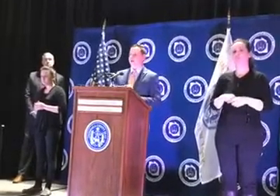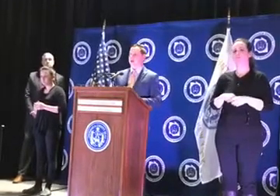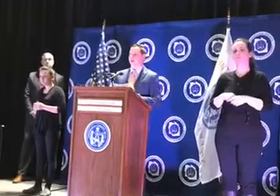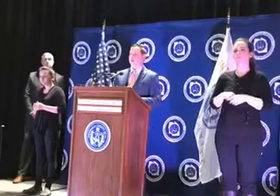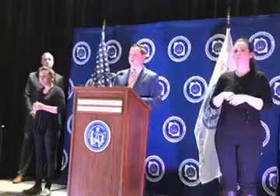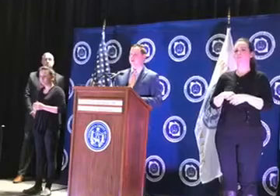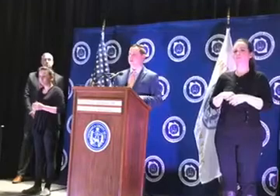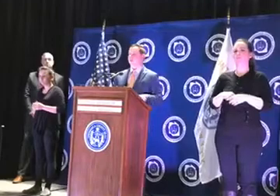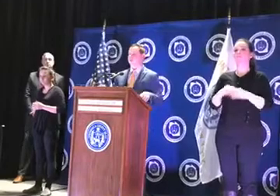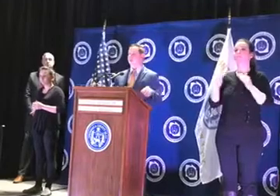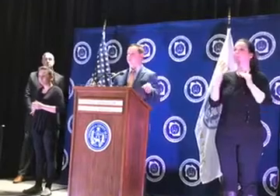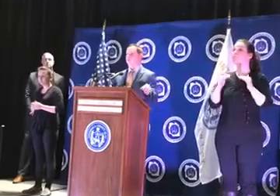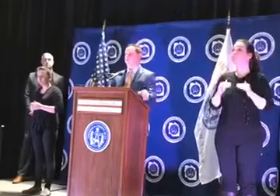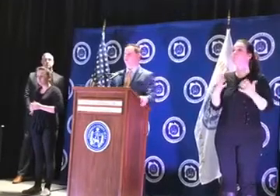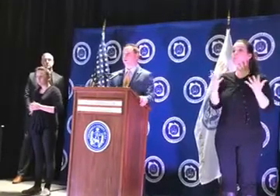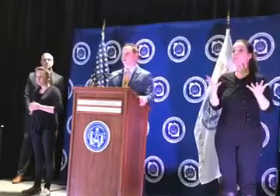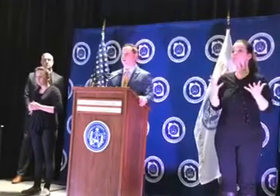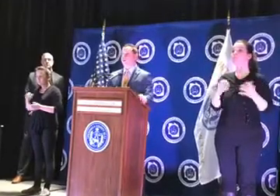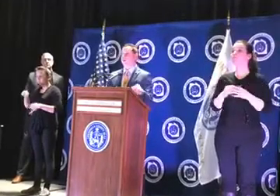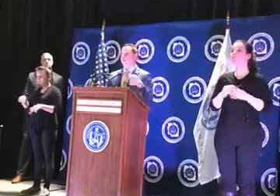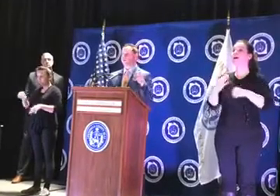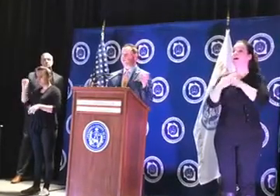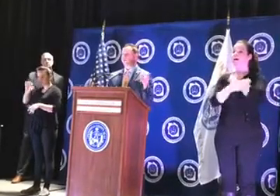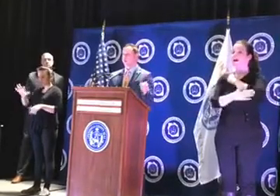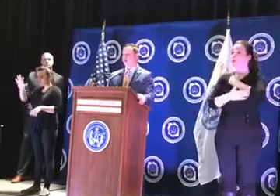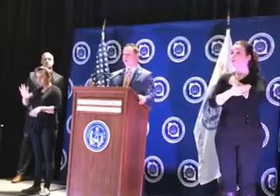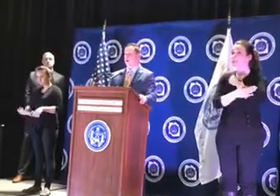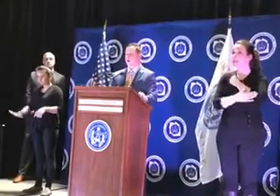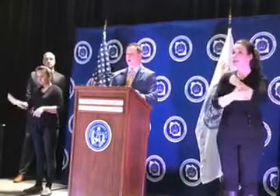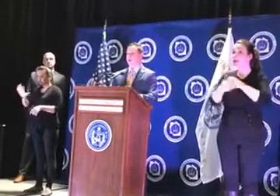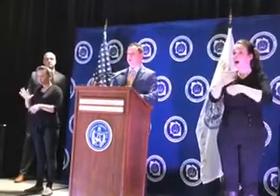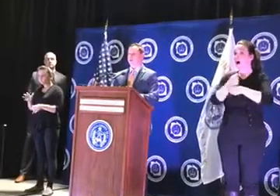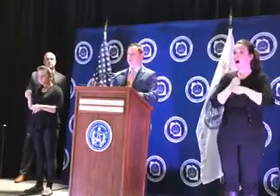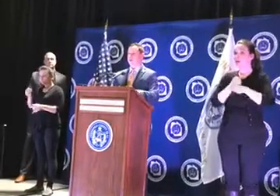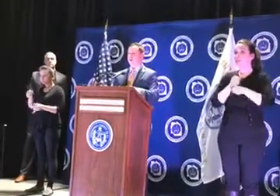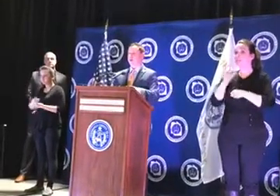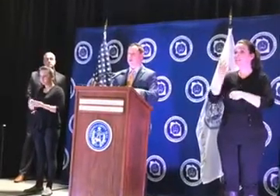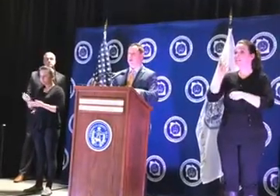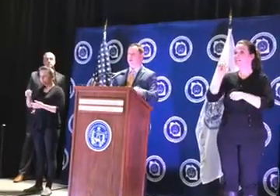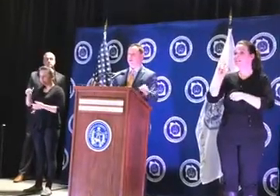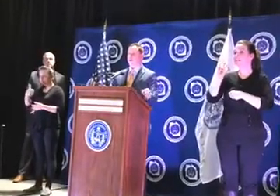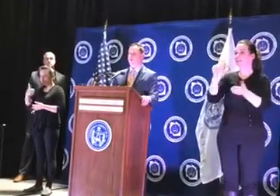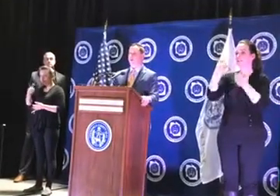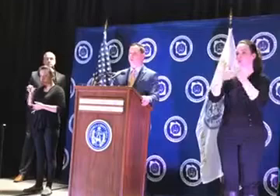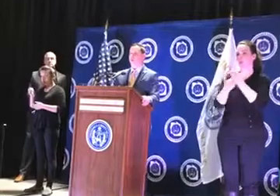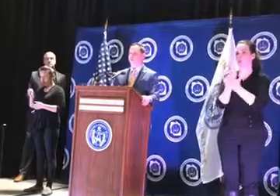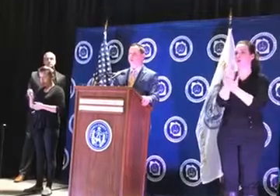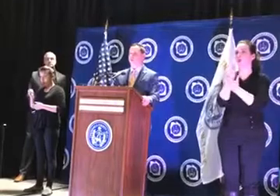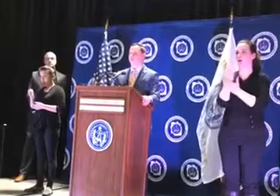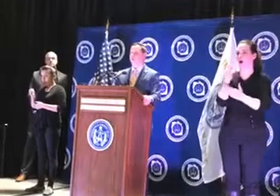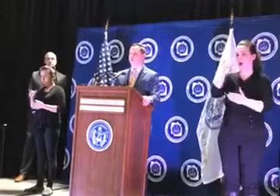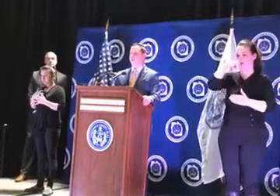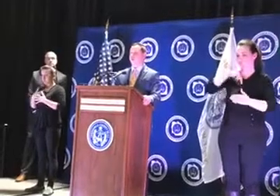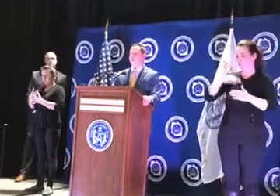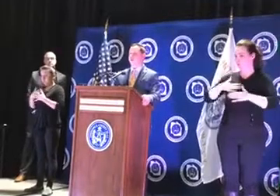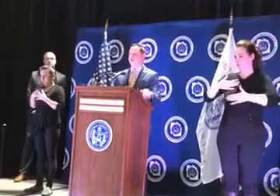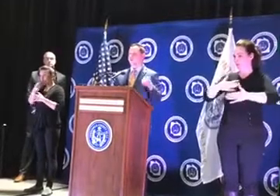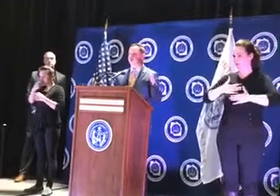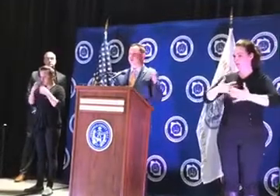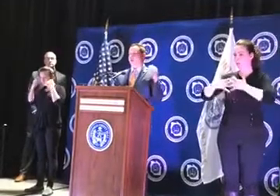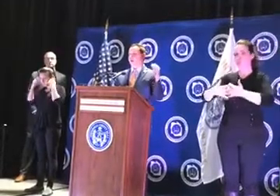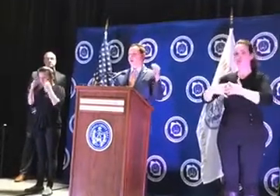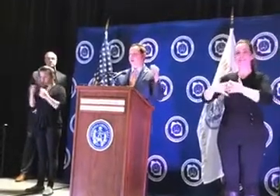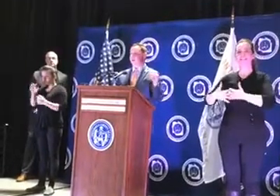report that the county has secured 60 ventilators, and part of our planning for